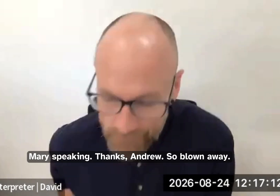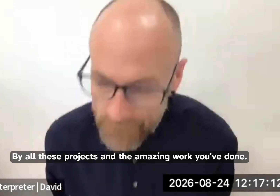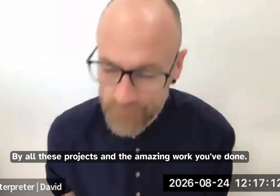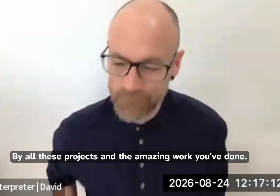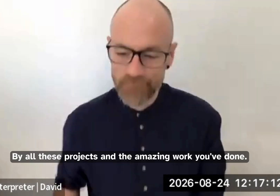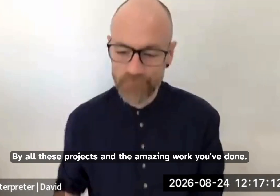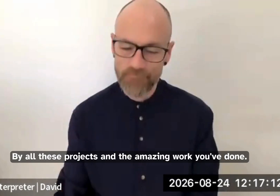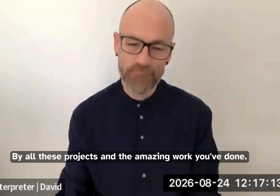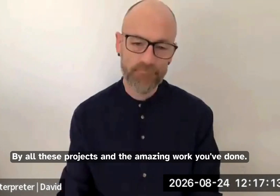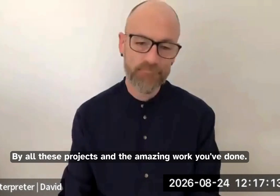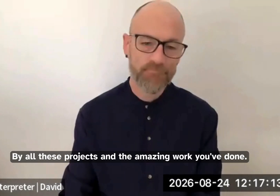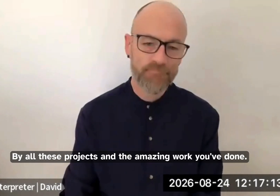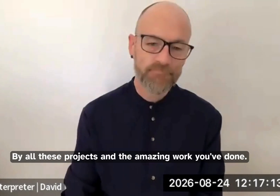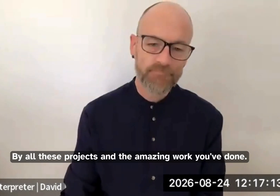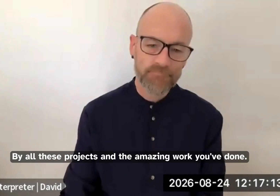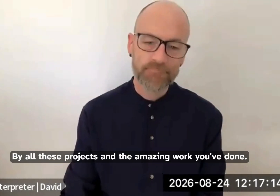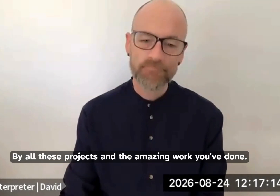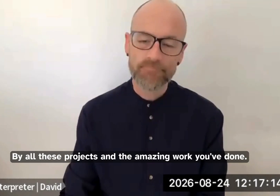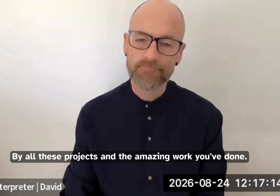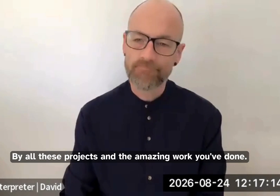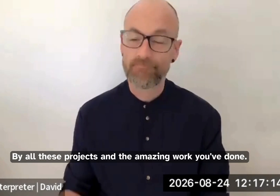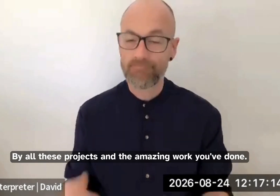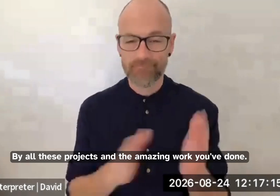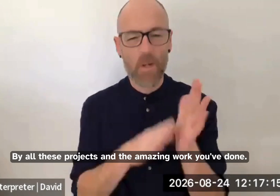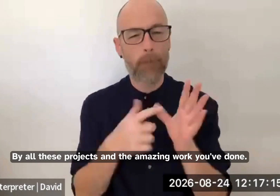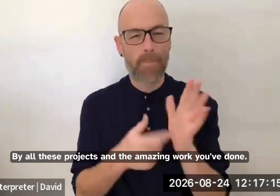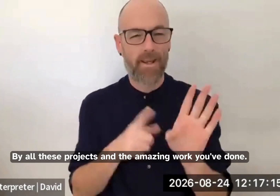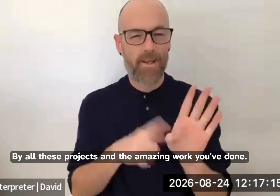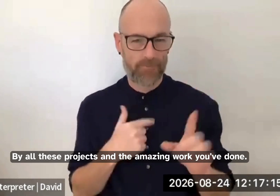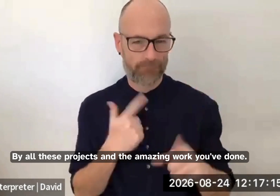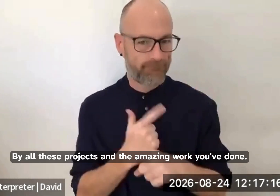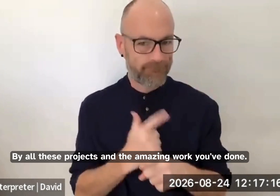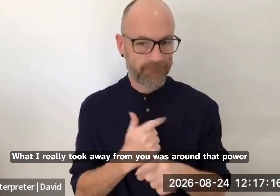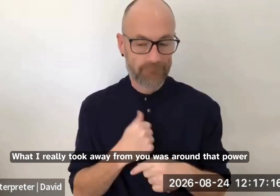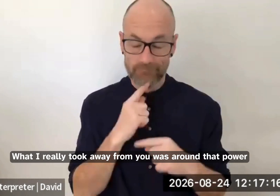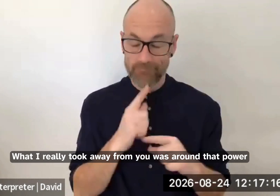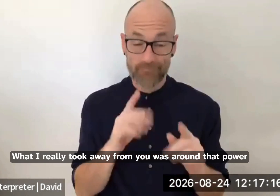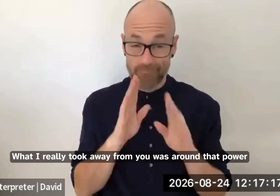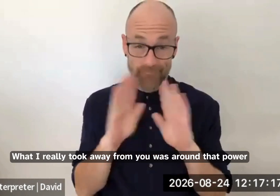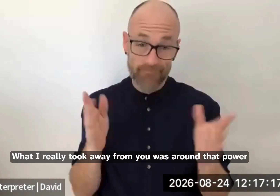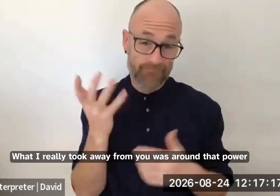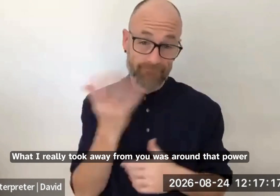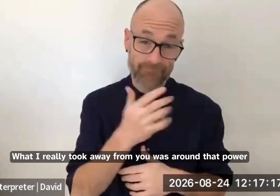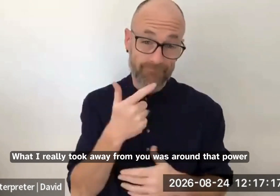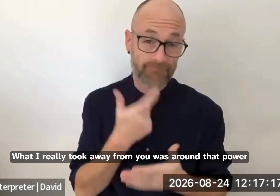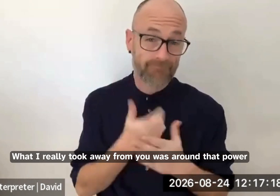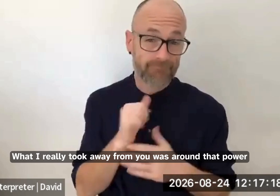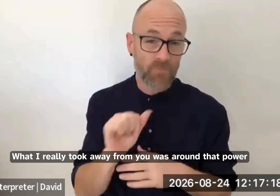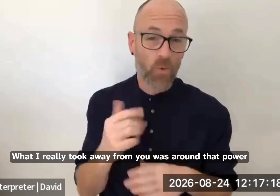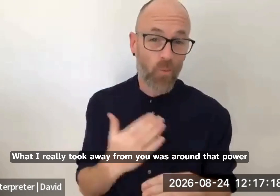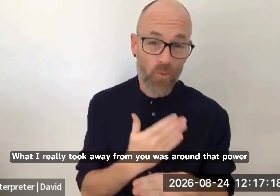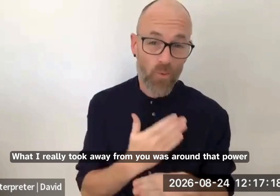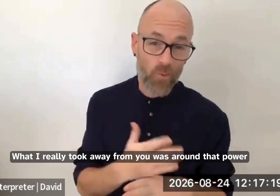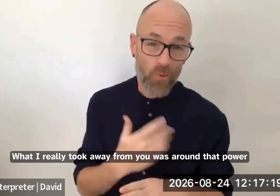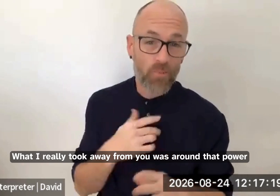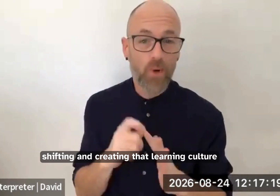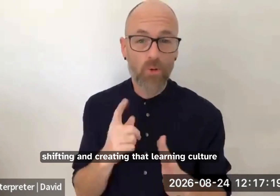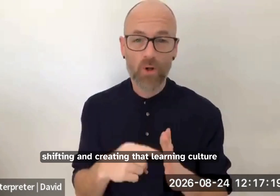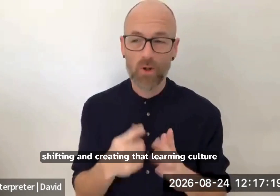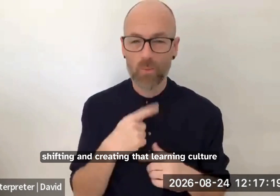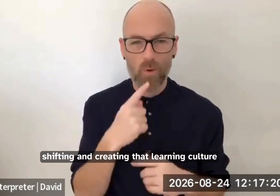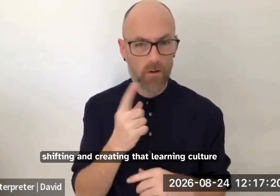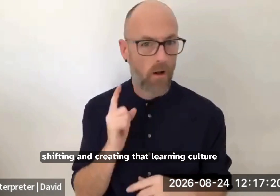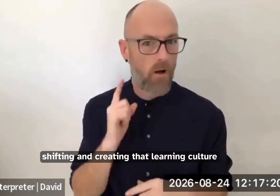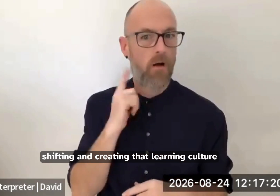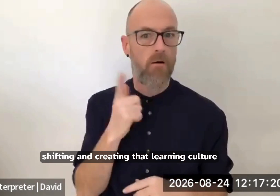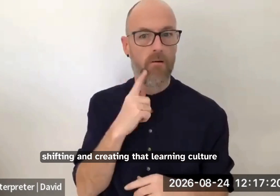blown away by all these projects and the amazing work you've done. What I really took away from you was around that power